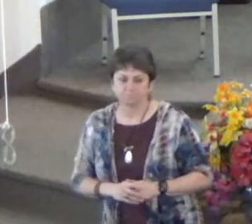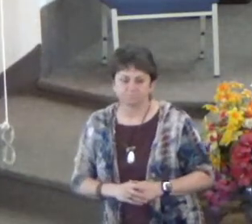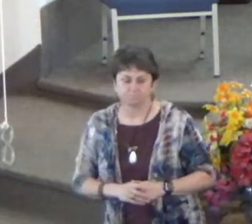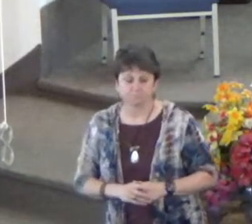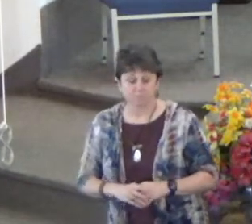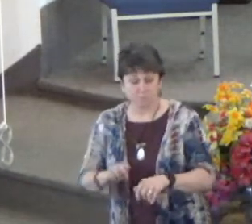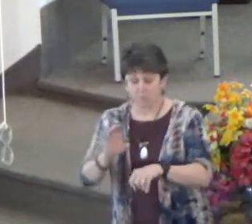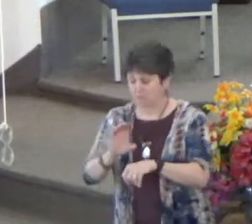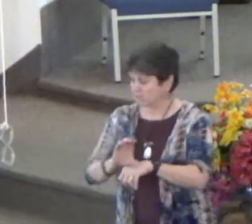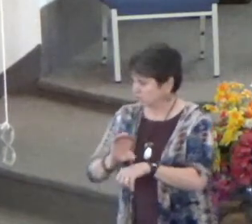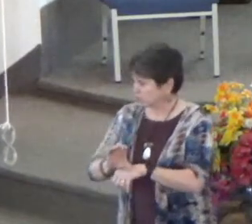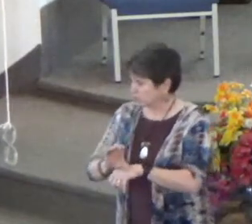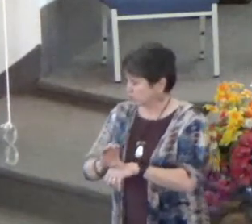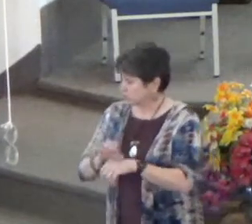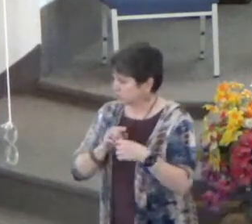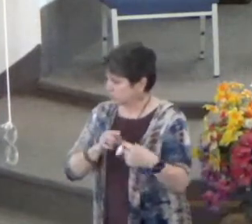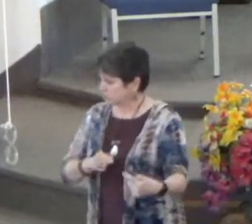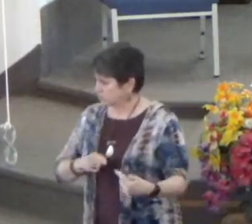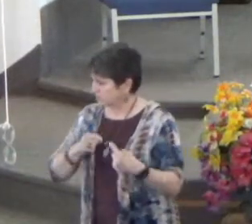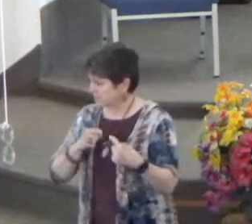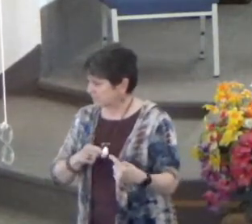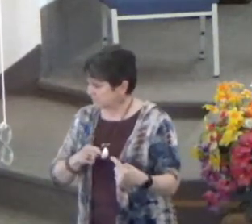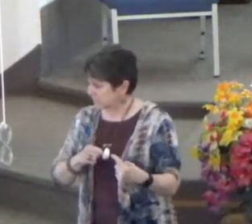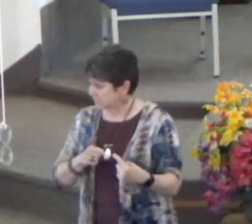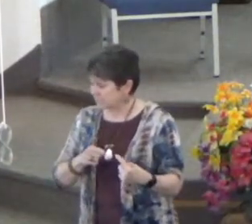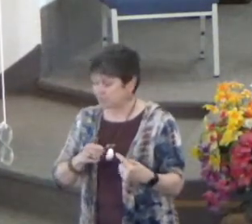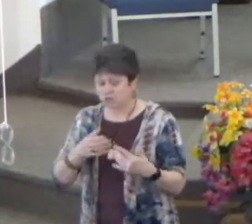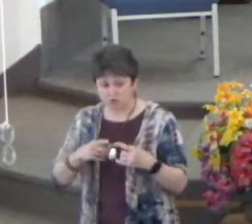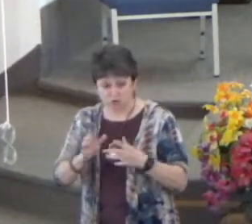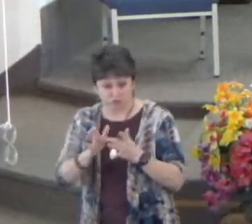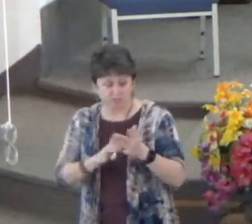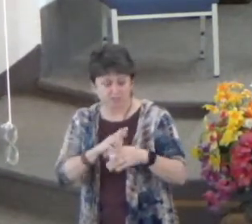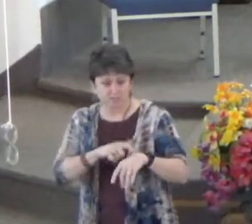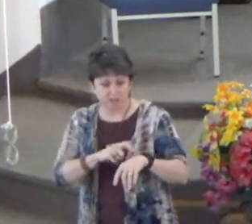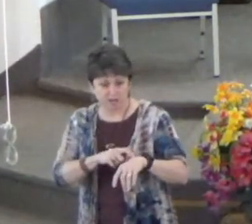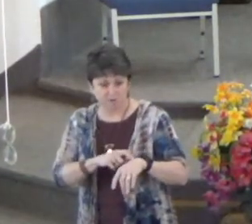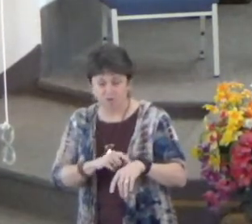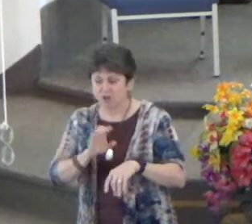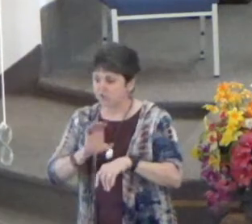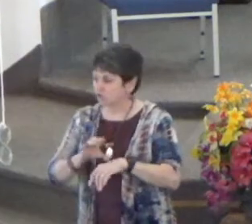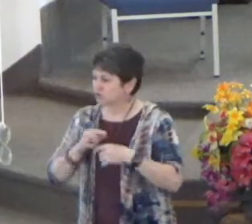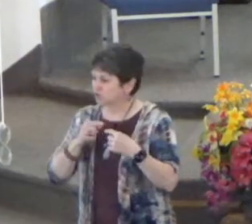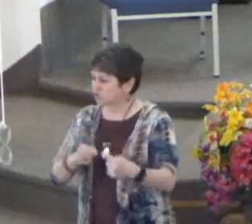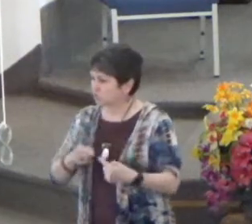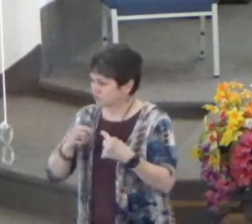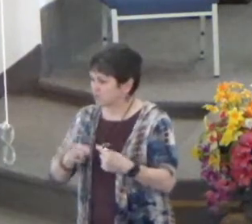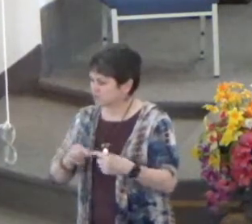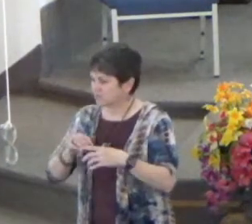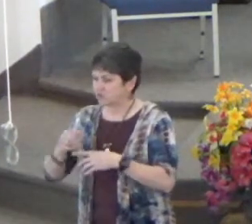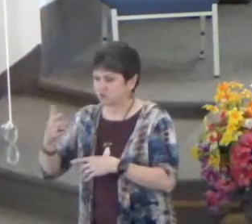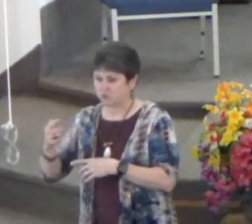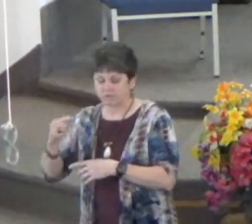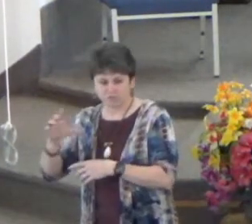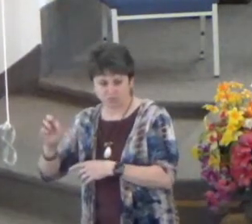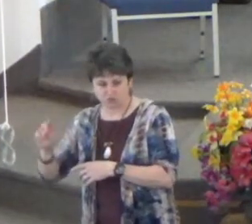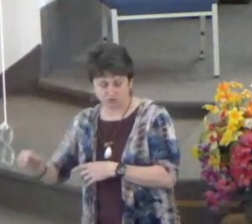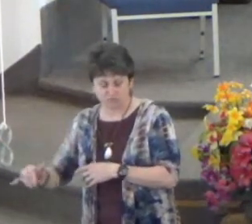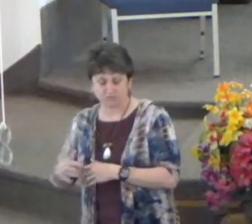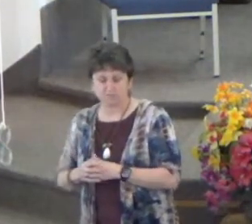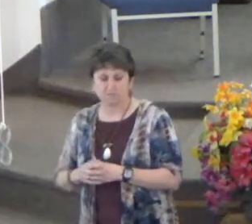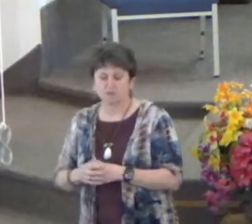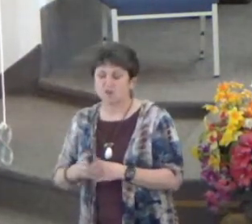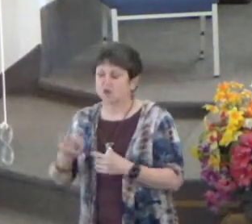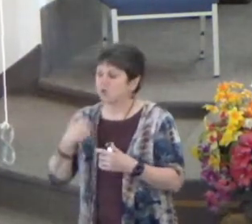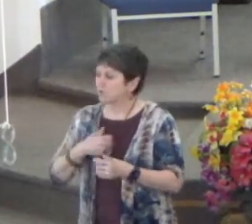With the church that's wrestling in the first century, and a church that wrestles in the 21st century,